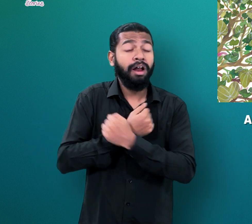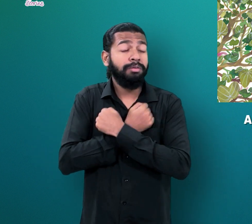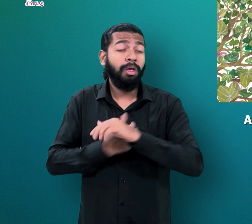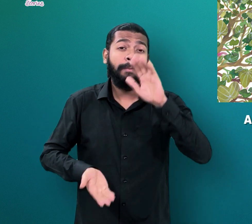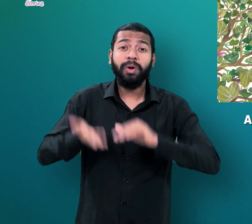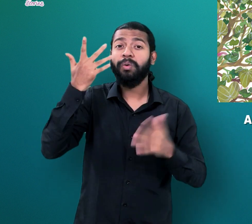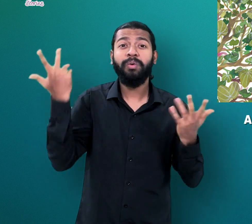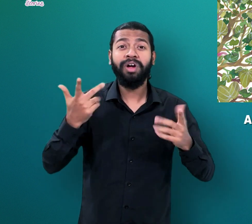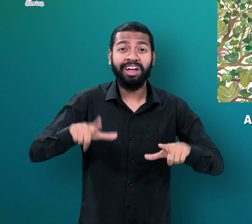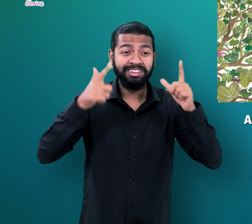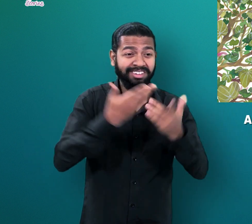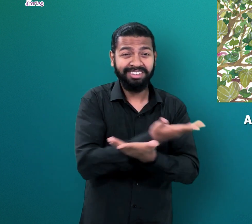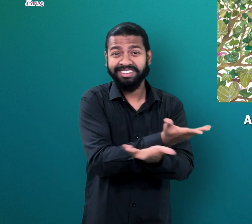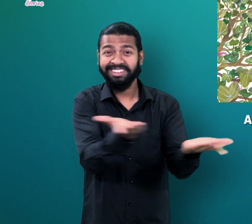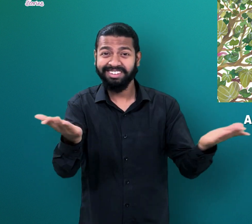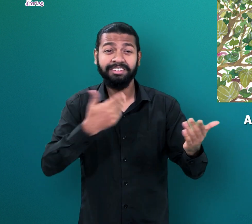And most of all, I love climbing them